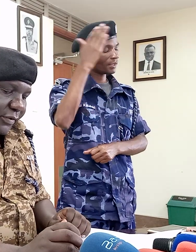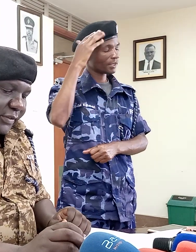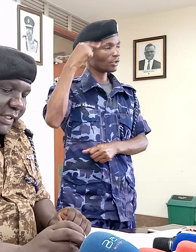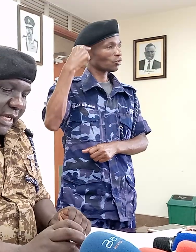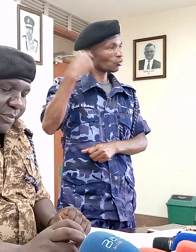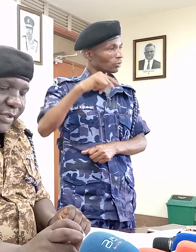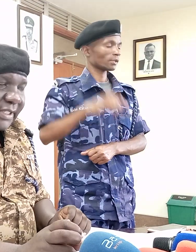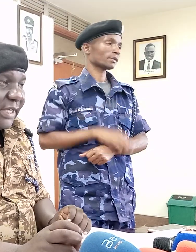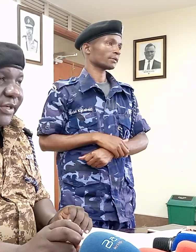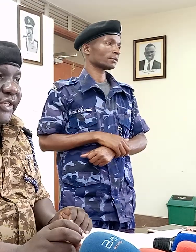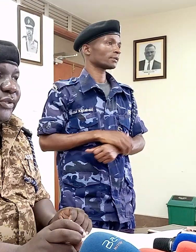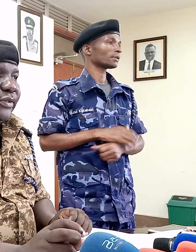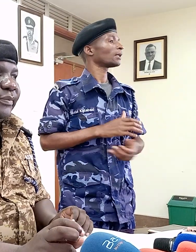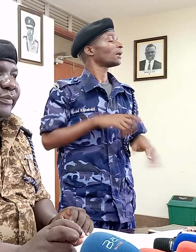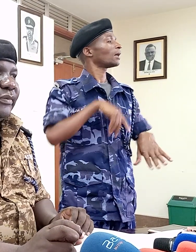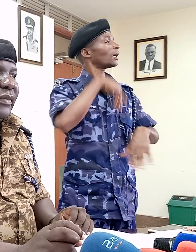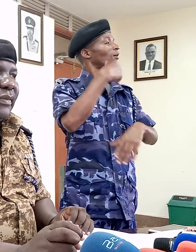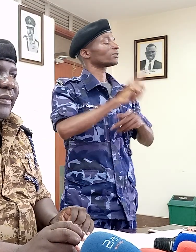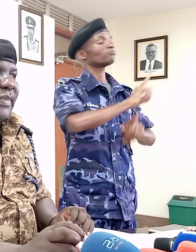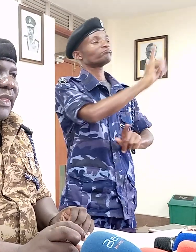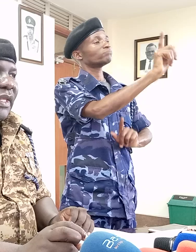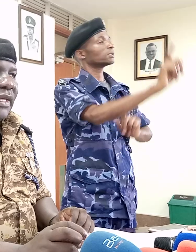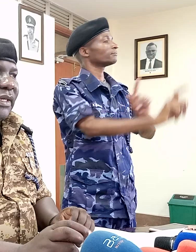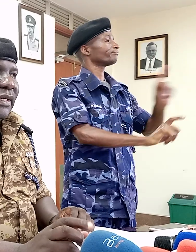and of course, upon interrogation,